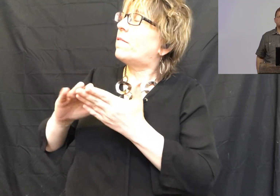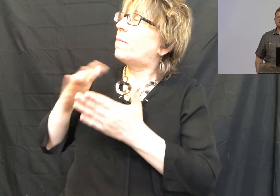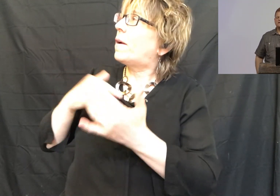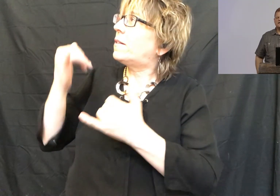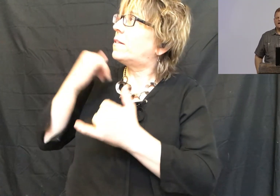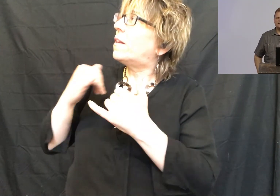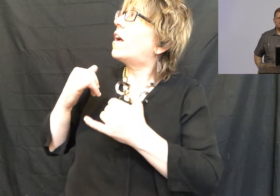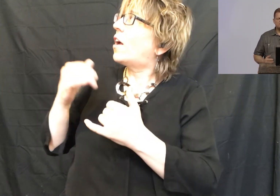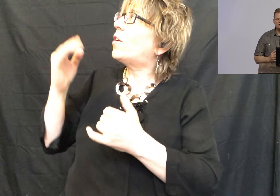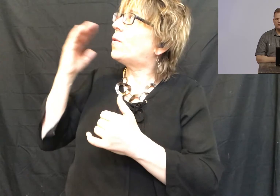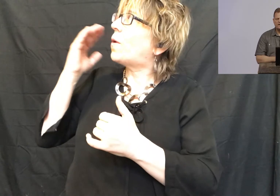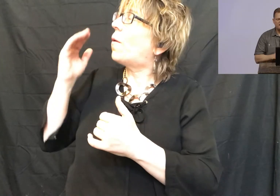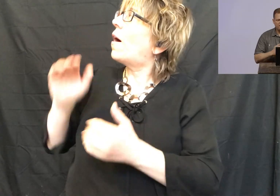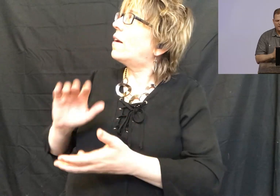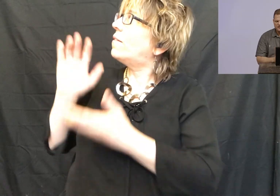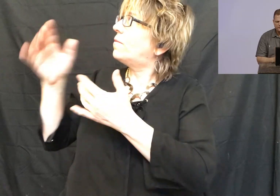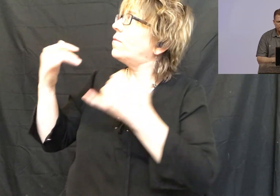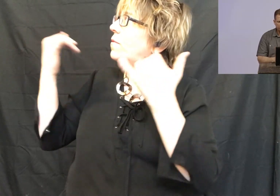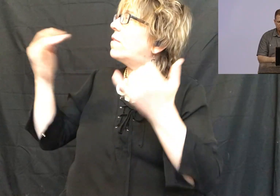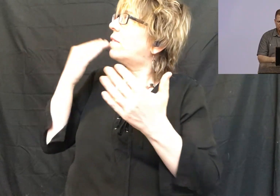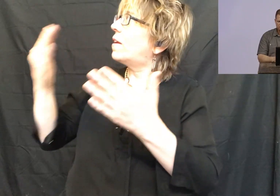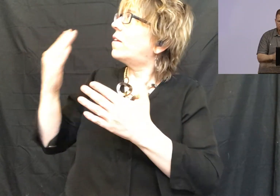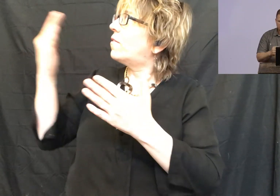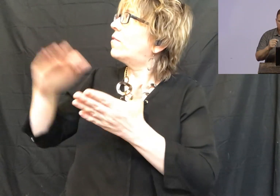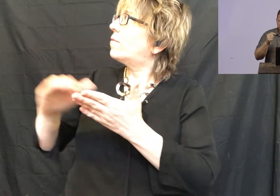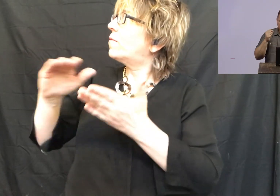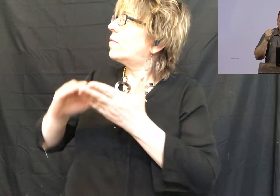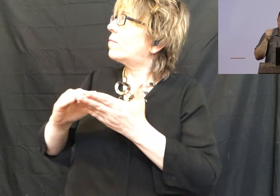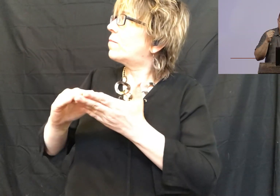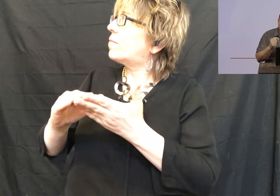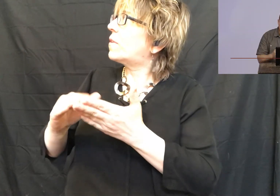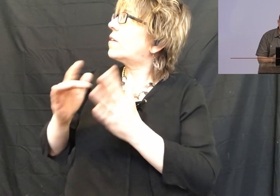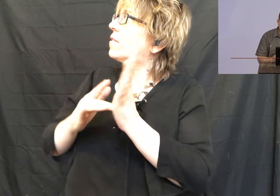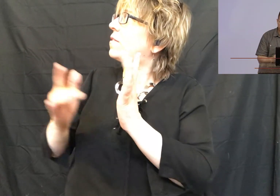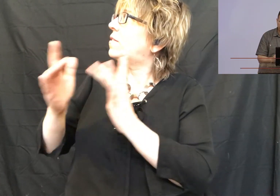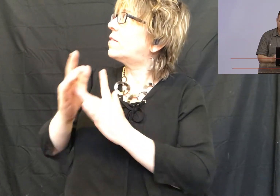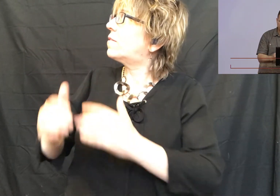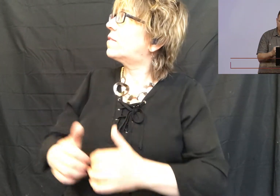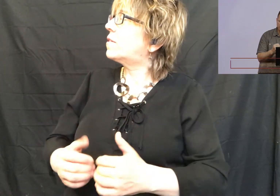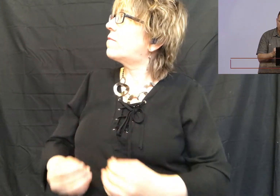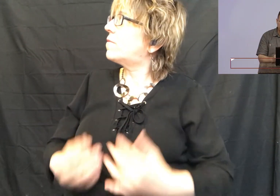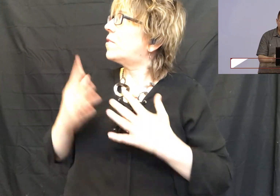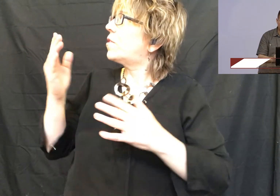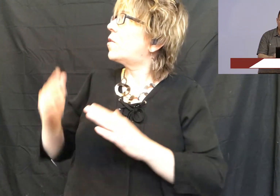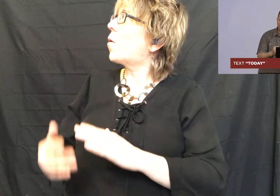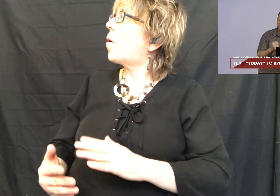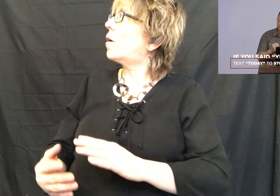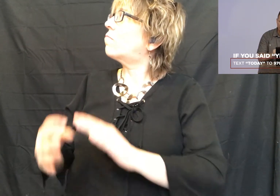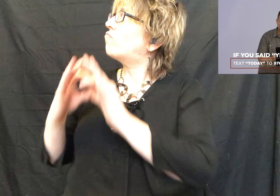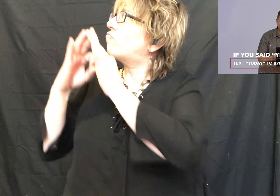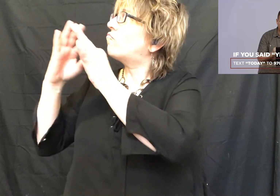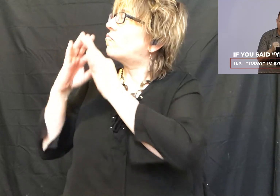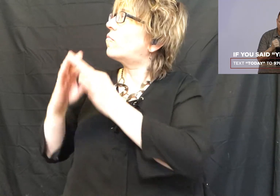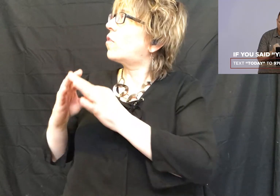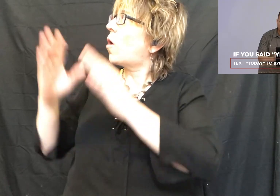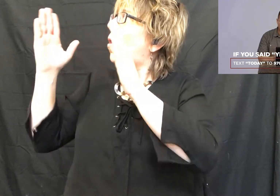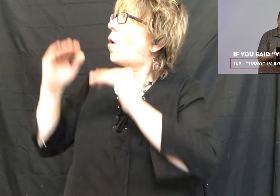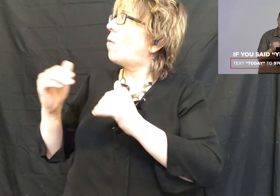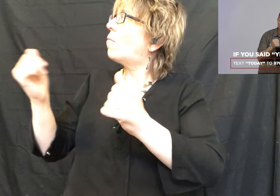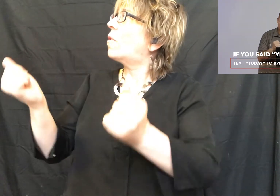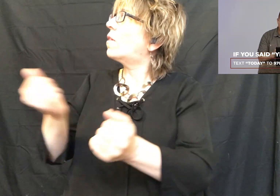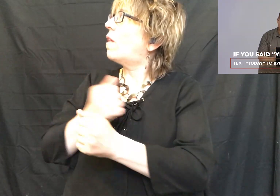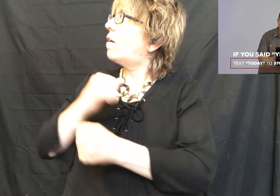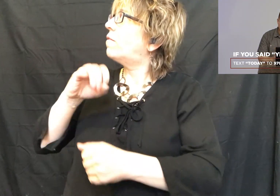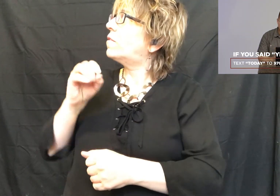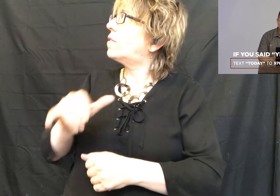what it is. I give it to you right now. Thank you for your forgiveness. Jesus, fill me with your presence. Fill me with your hope. Fill me with your love and your